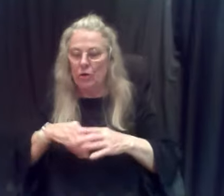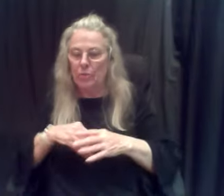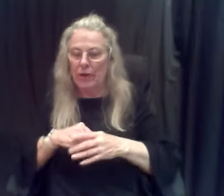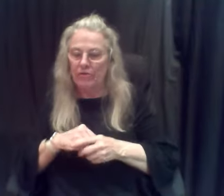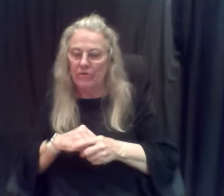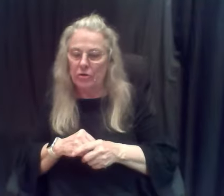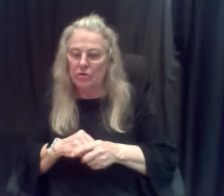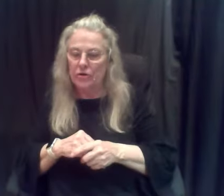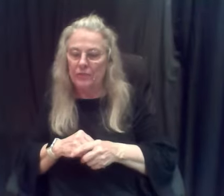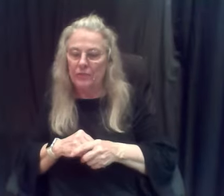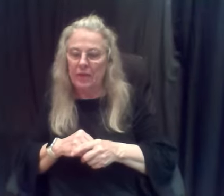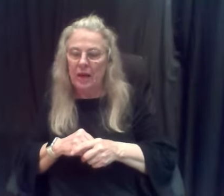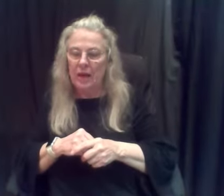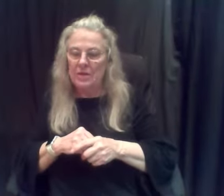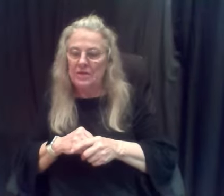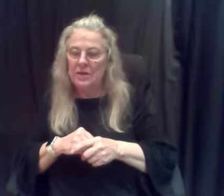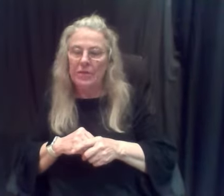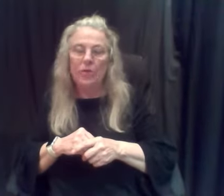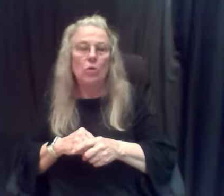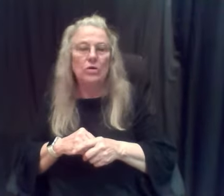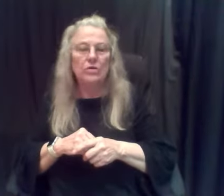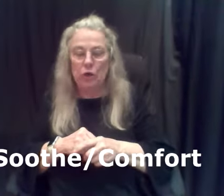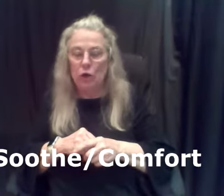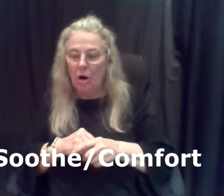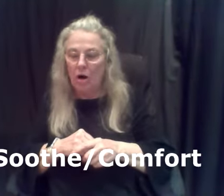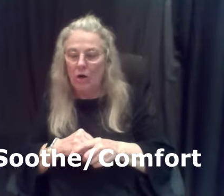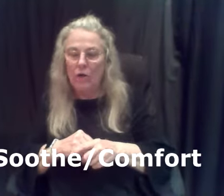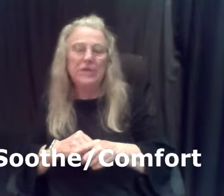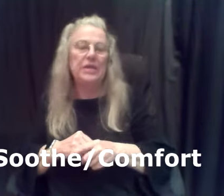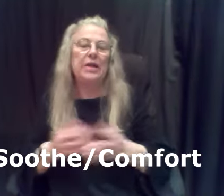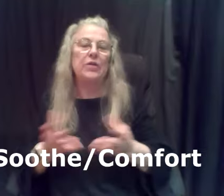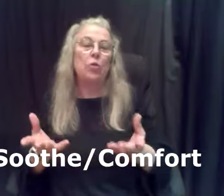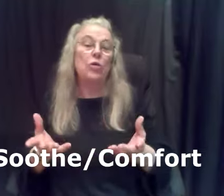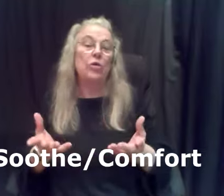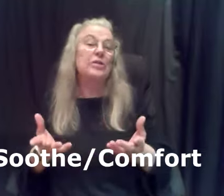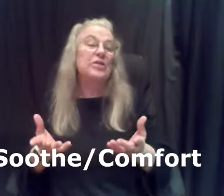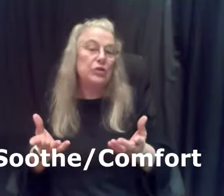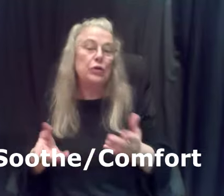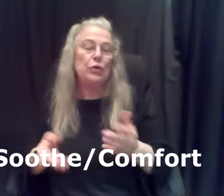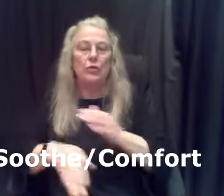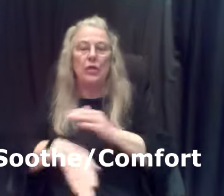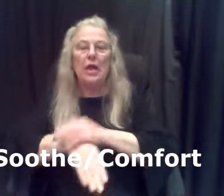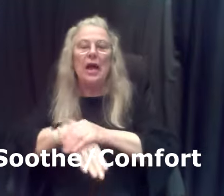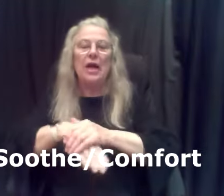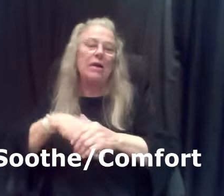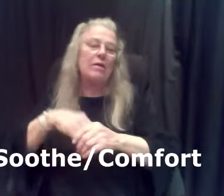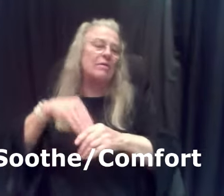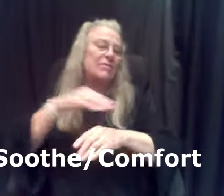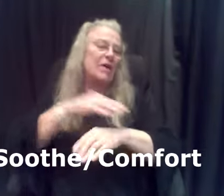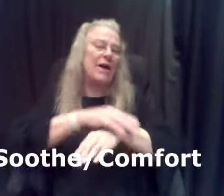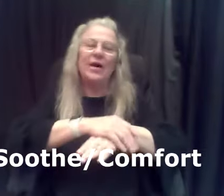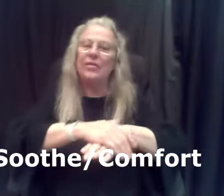belt first. Some of the words that you are going to need, the word soothe. And I think